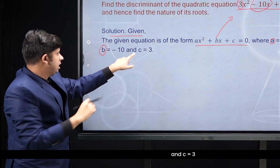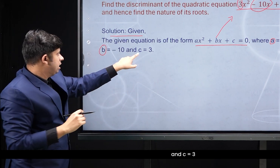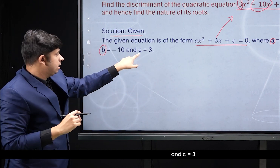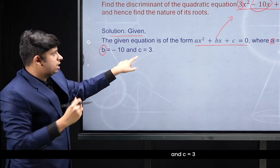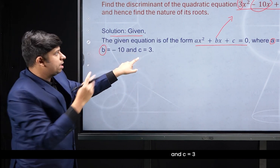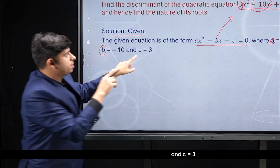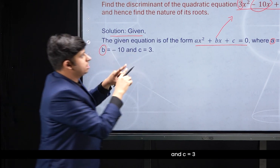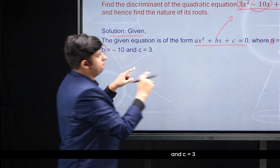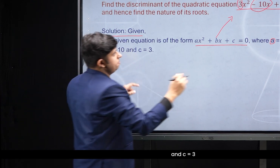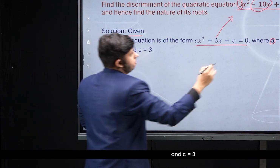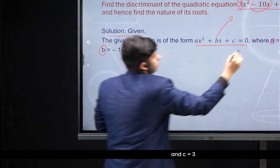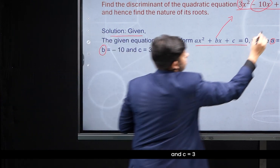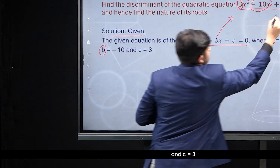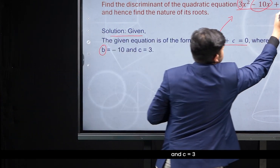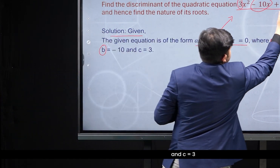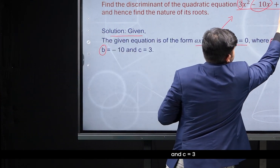and c equal to 3.